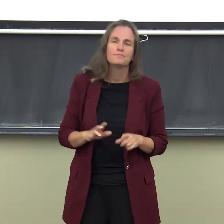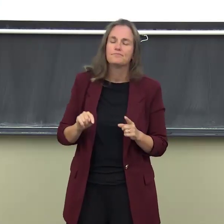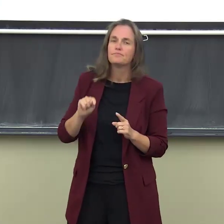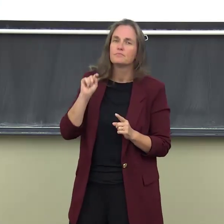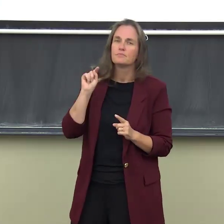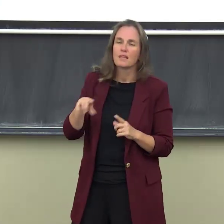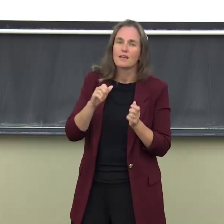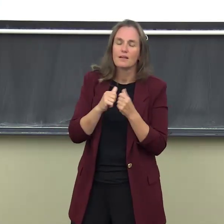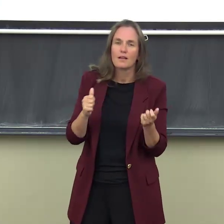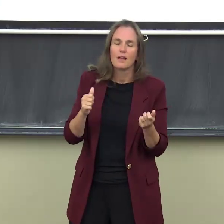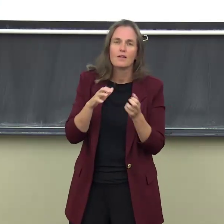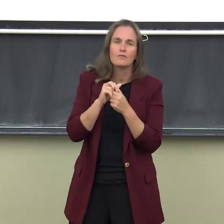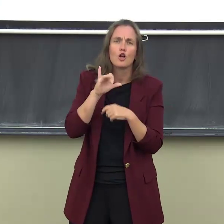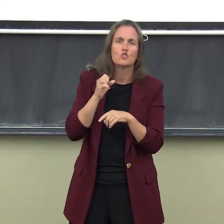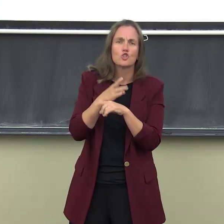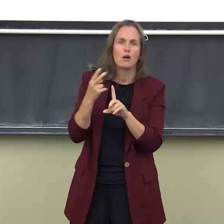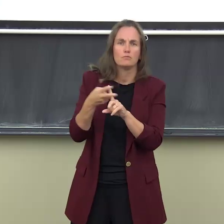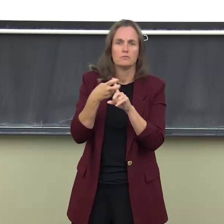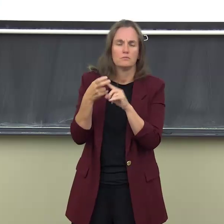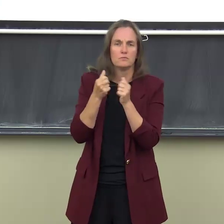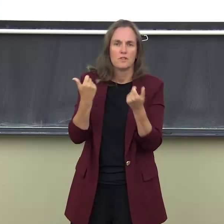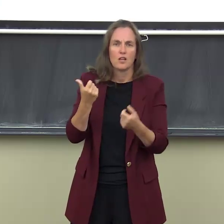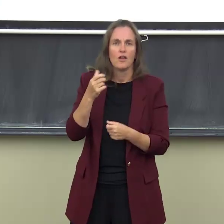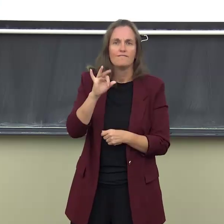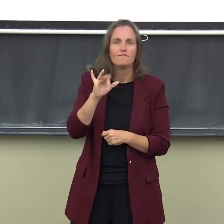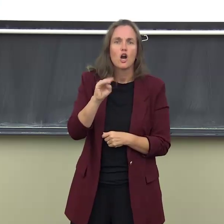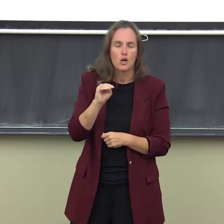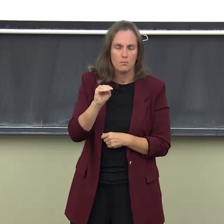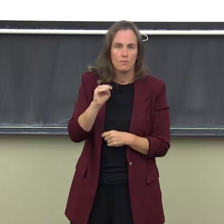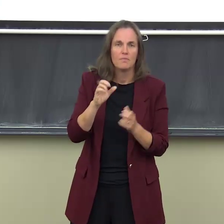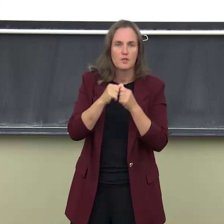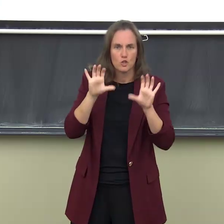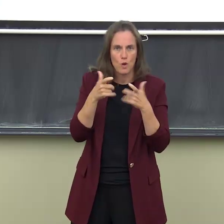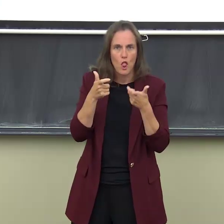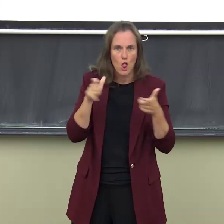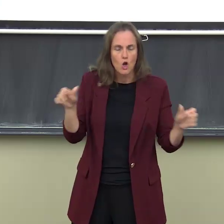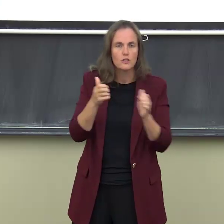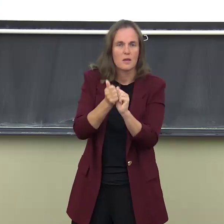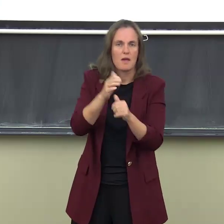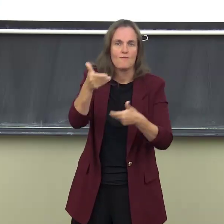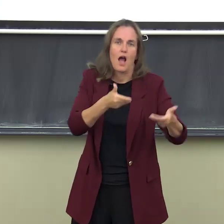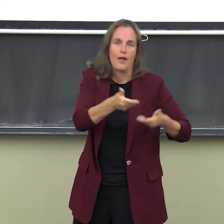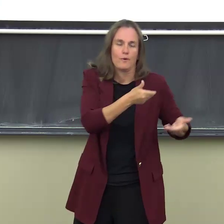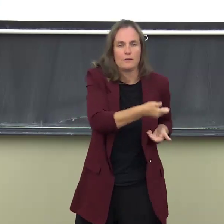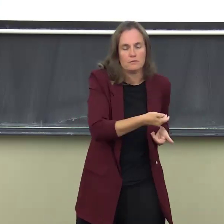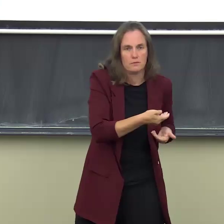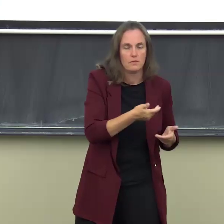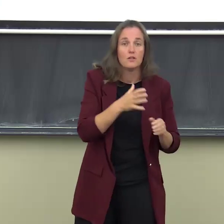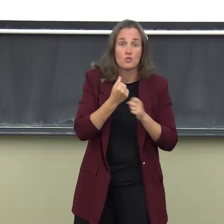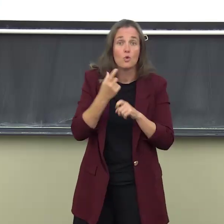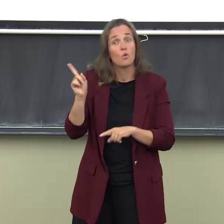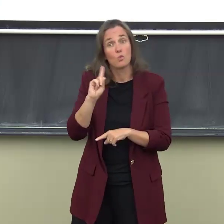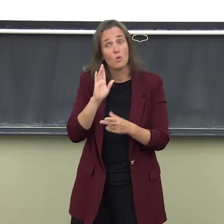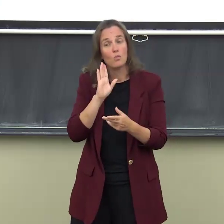a headhunter firm that was doing large competitive hiring. So where there would be